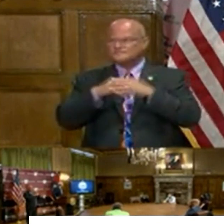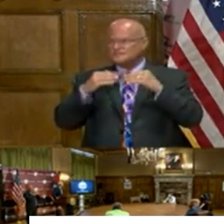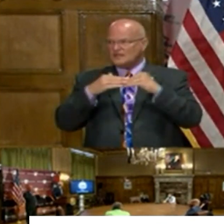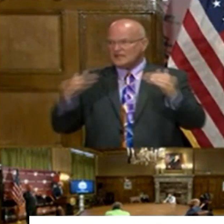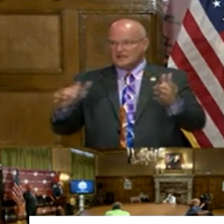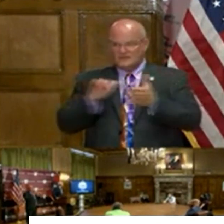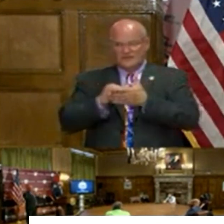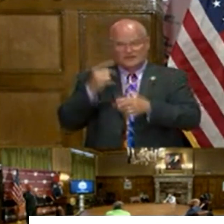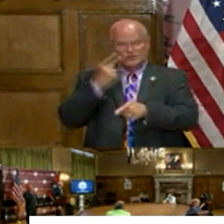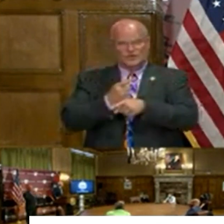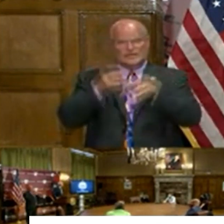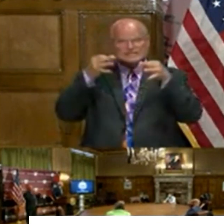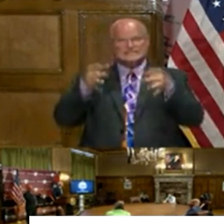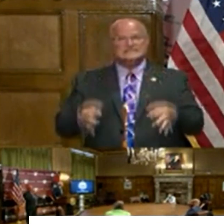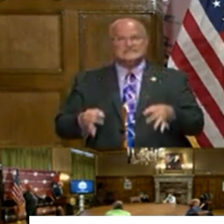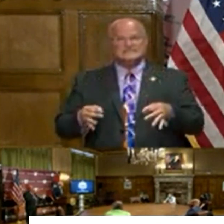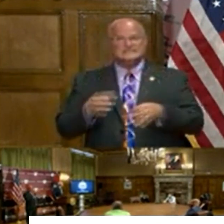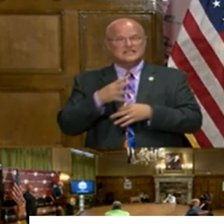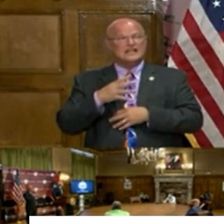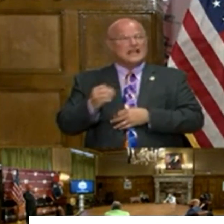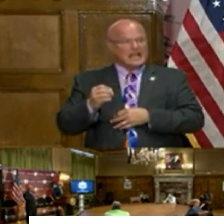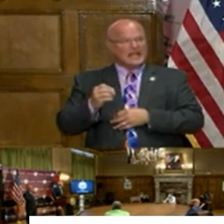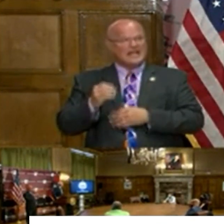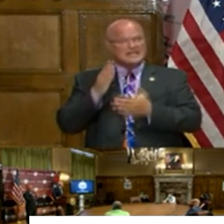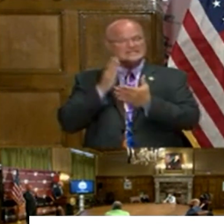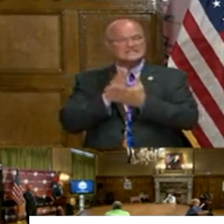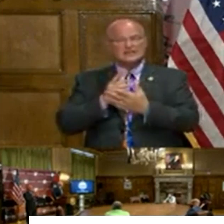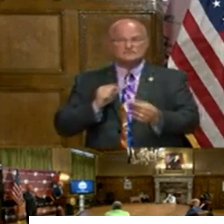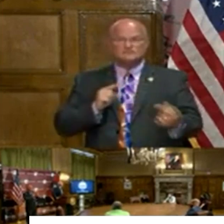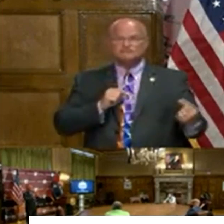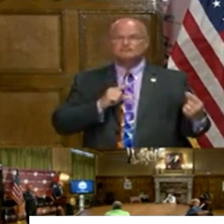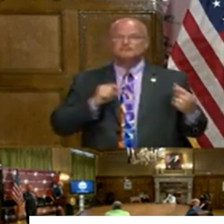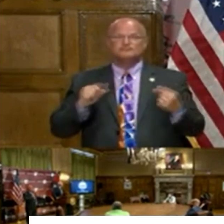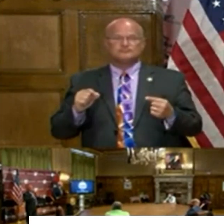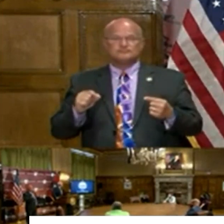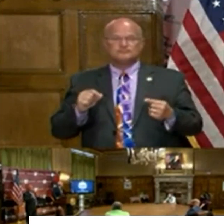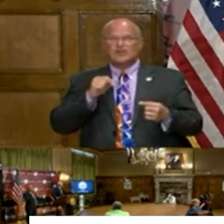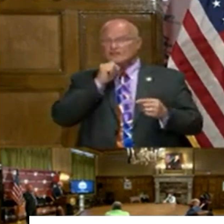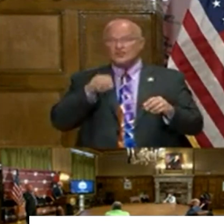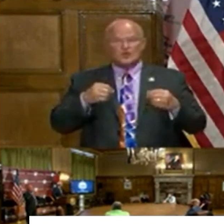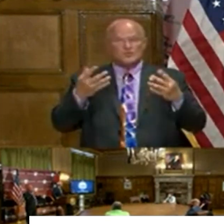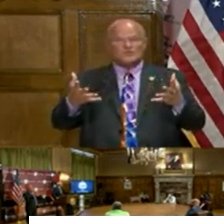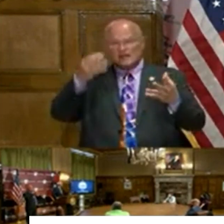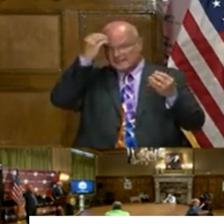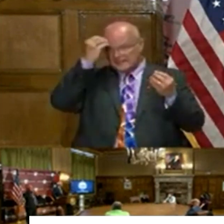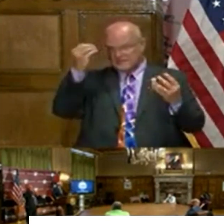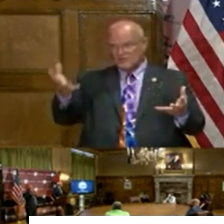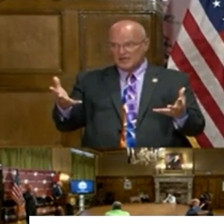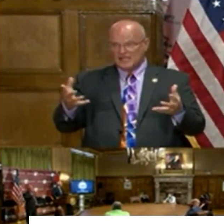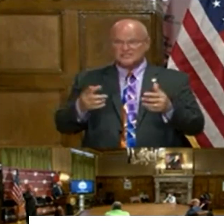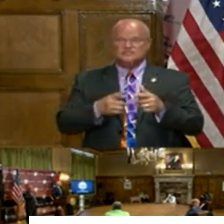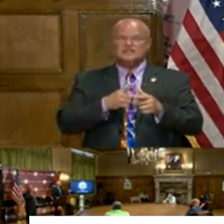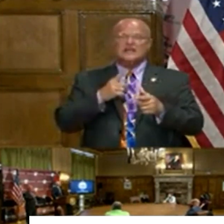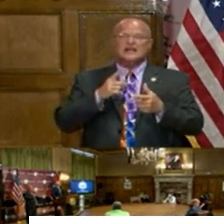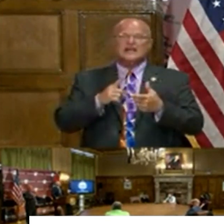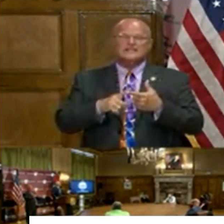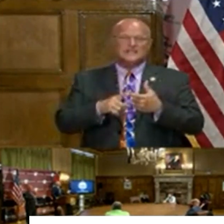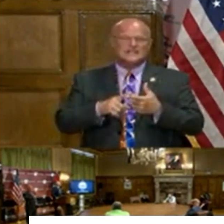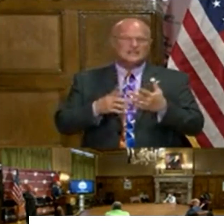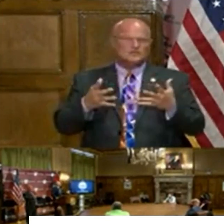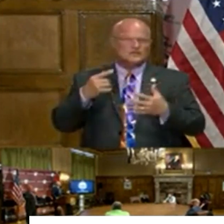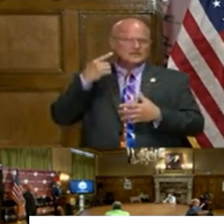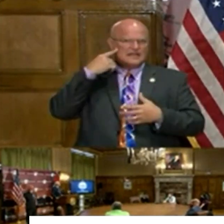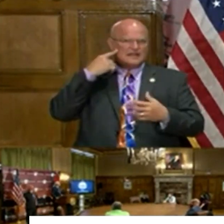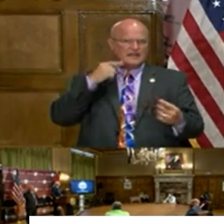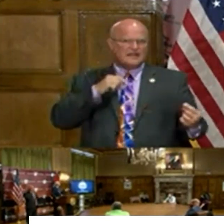right decisions are made, and it stops rumors, because if you don't provide the information, then it's just going to be what they've